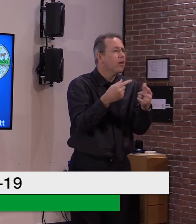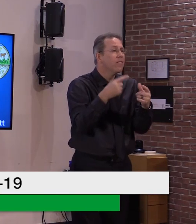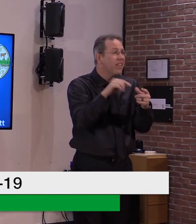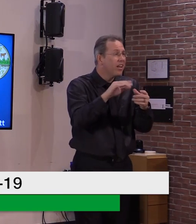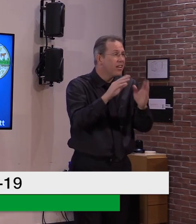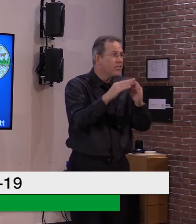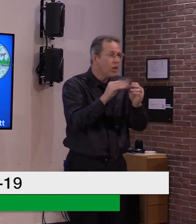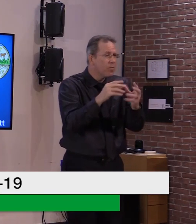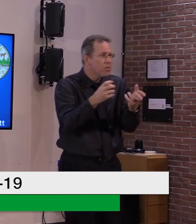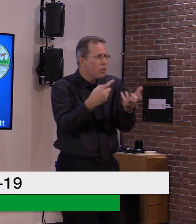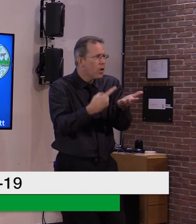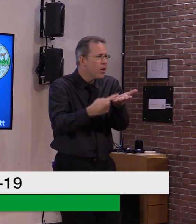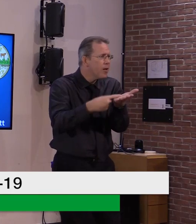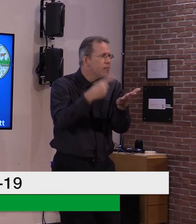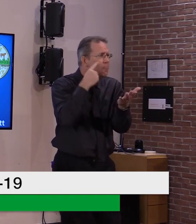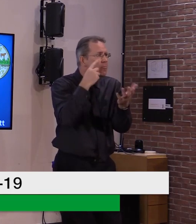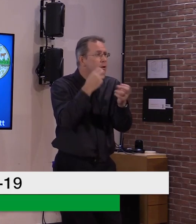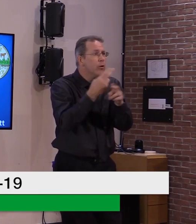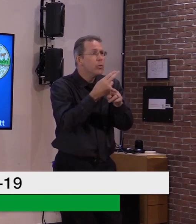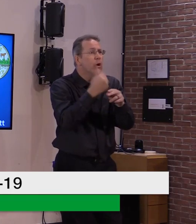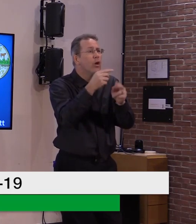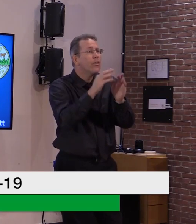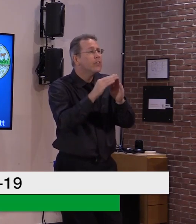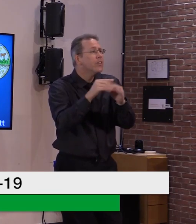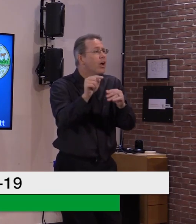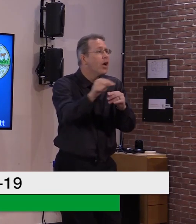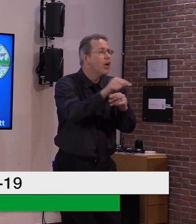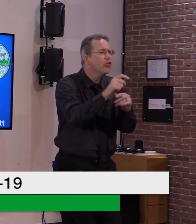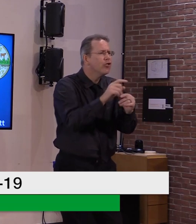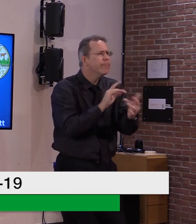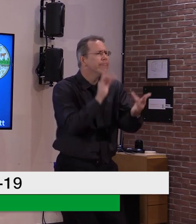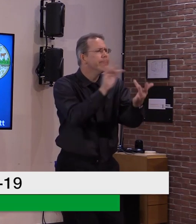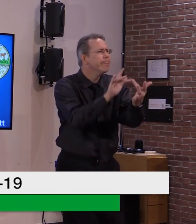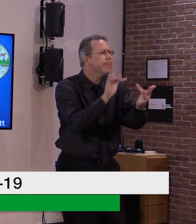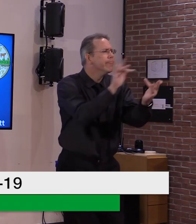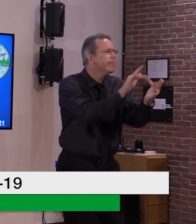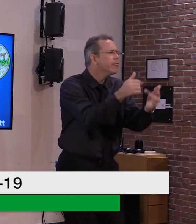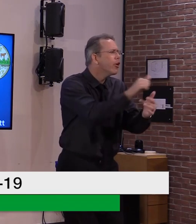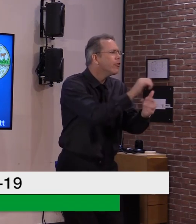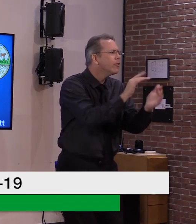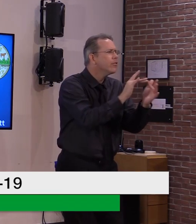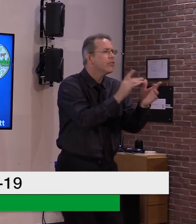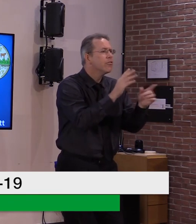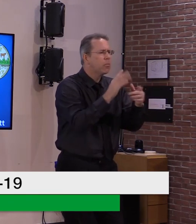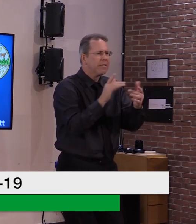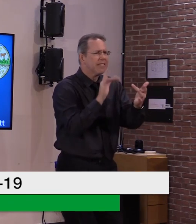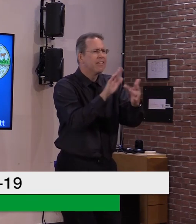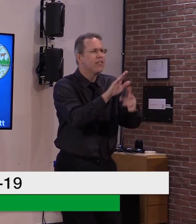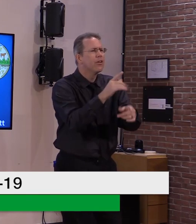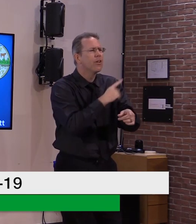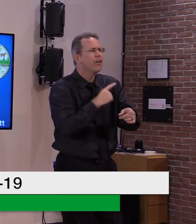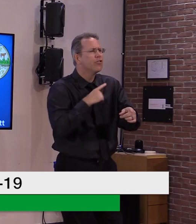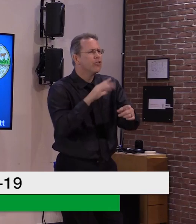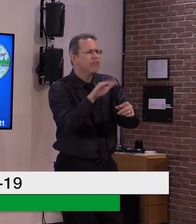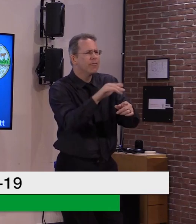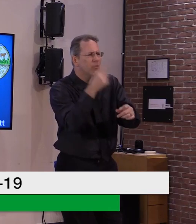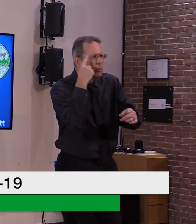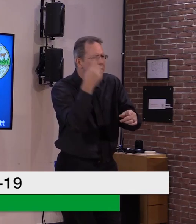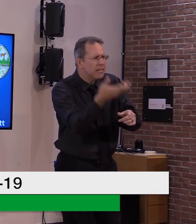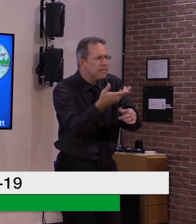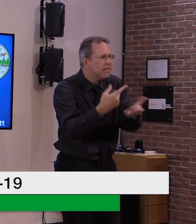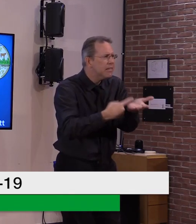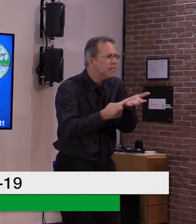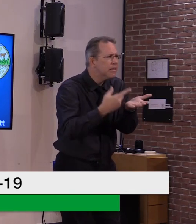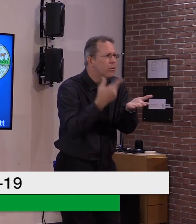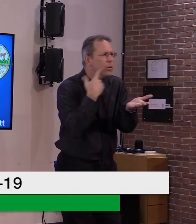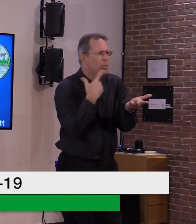this will reach out to their their legislative delegation so that they know what the challenges are so that